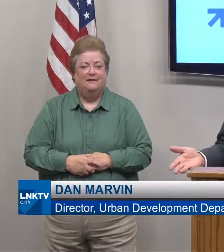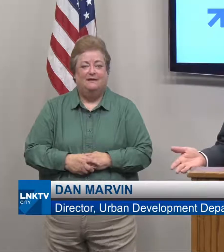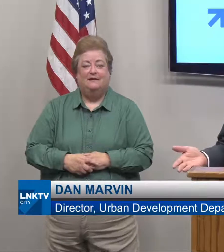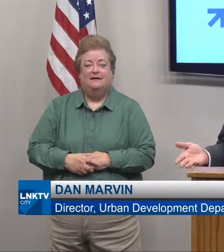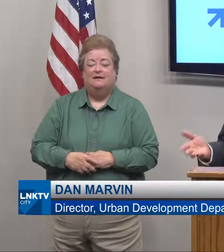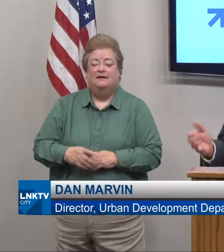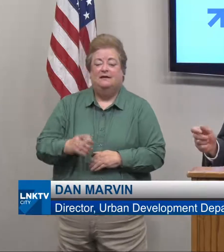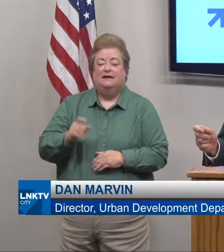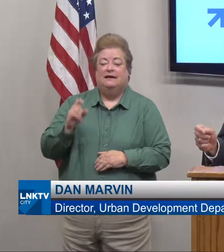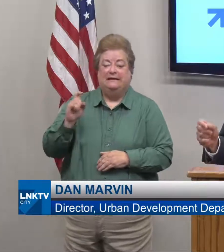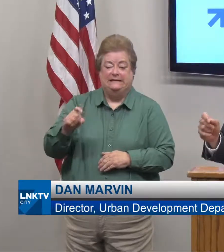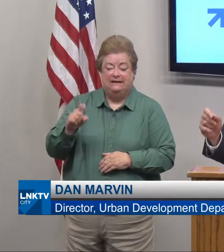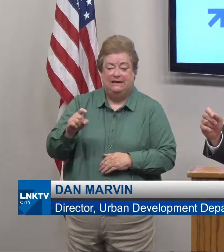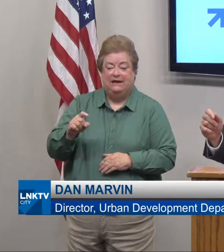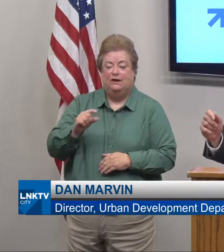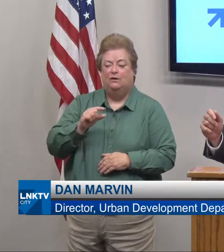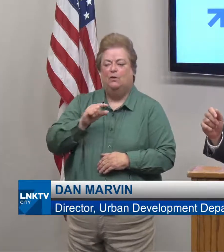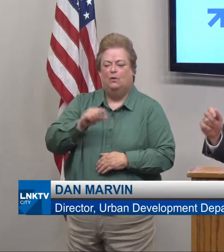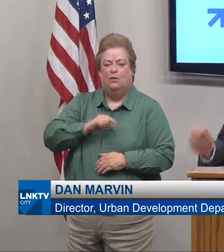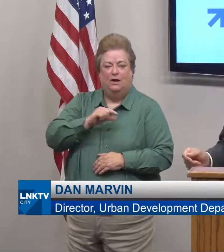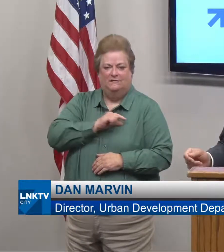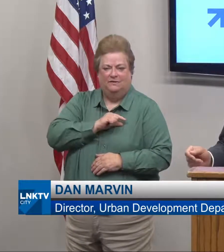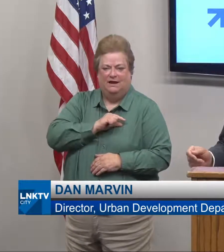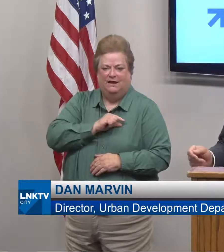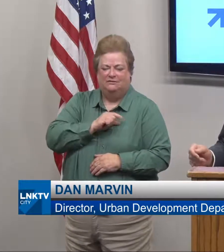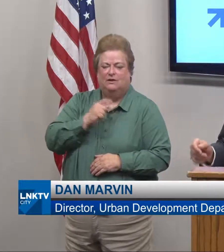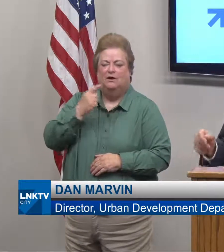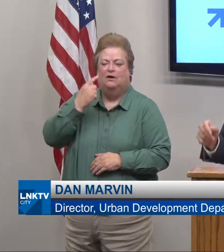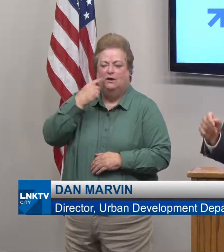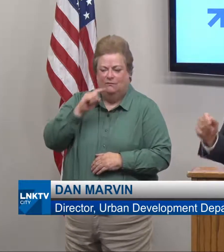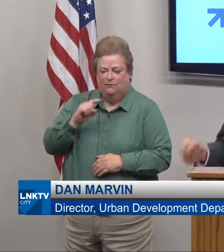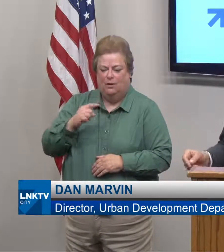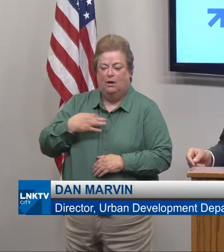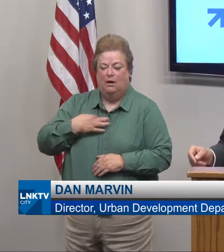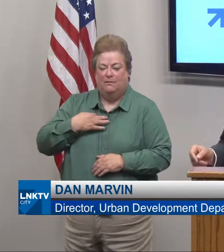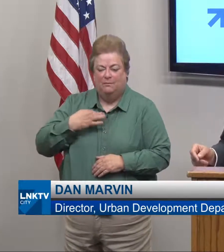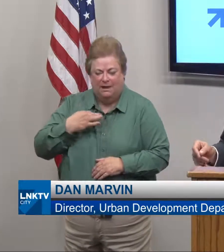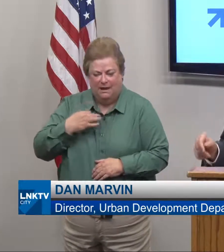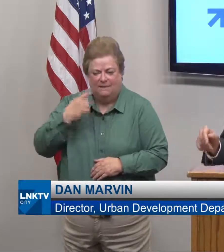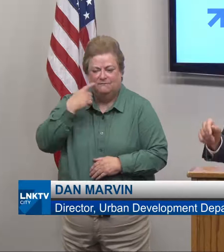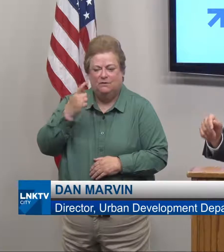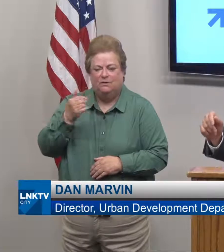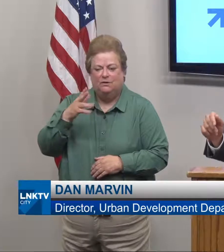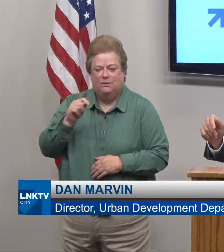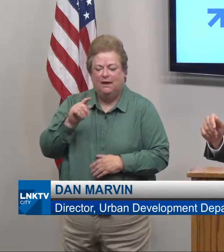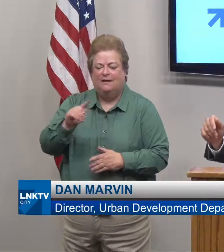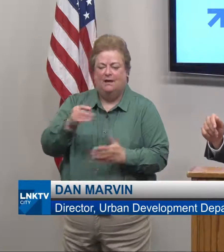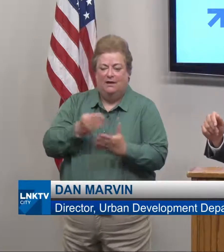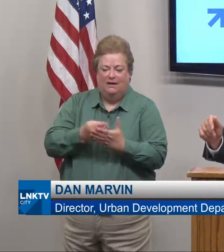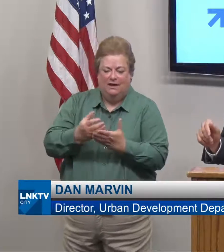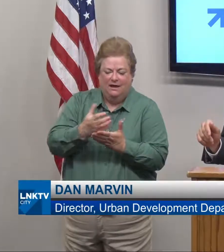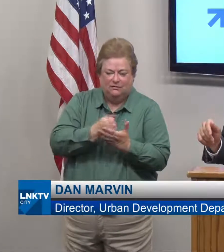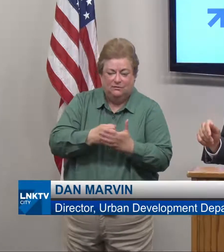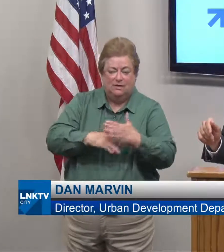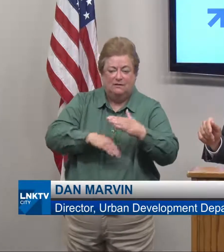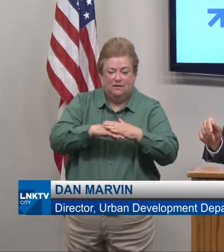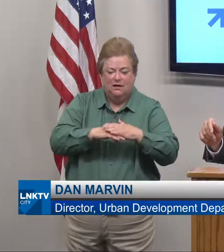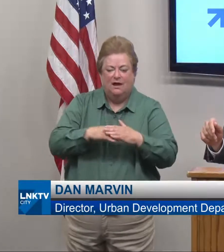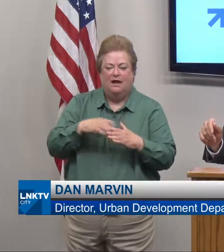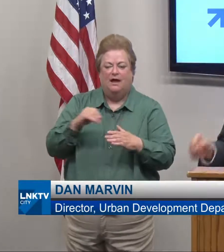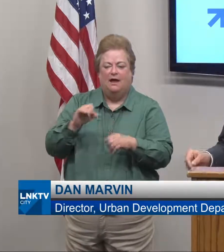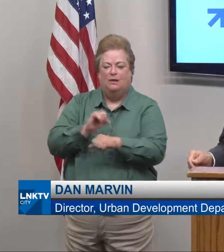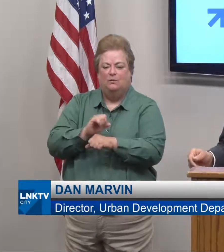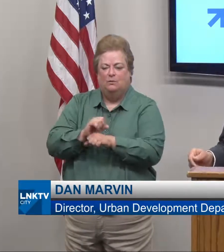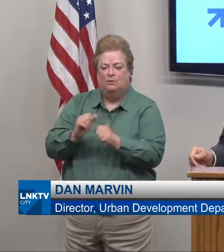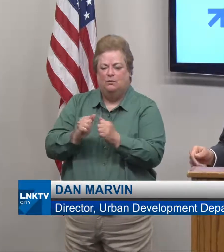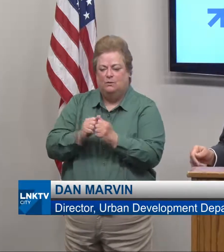meet qualifications for the grant application, which are income thresholds. They also will be doing work